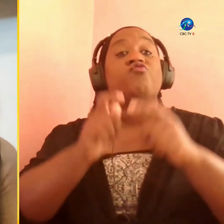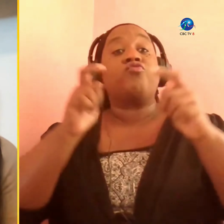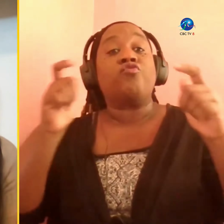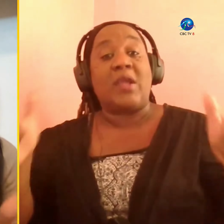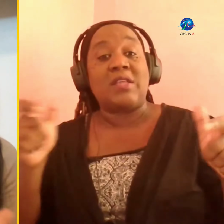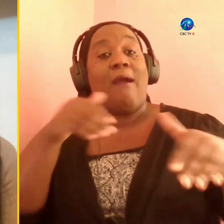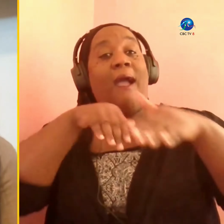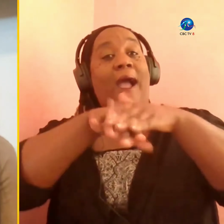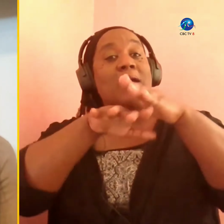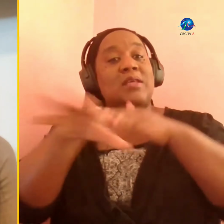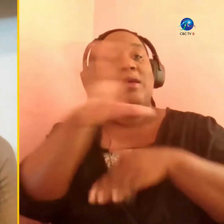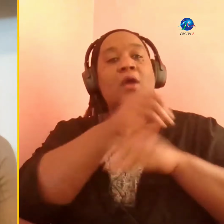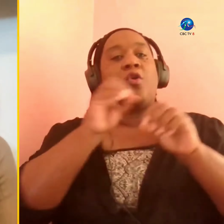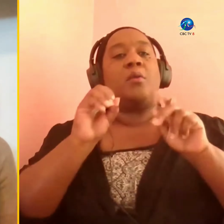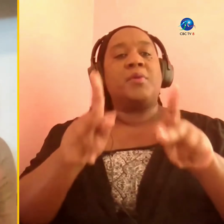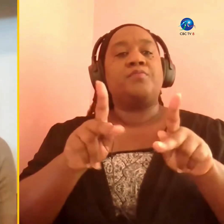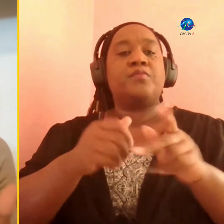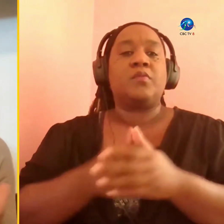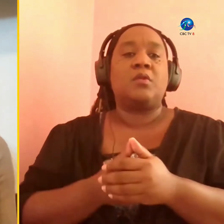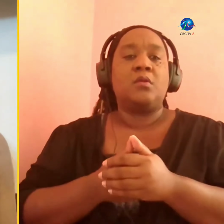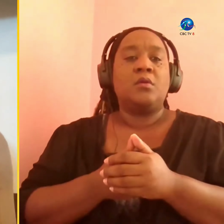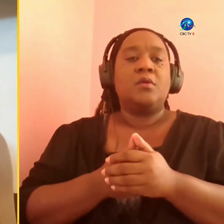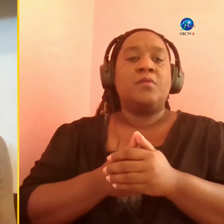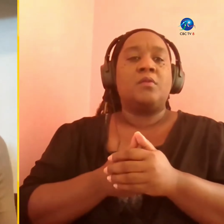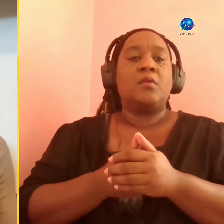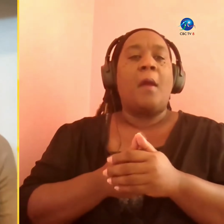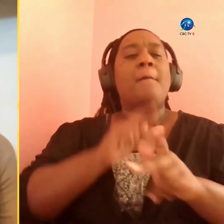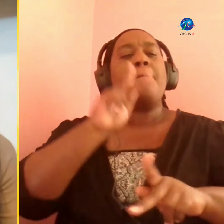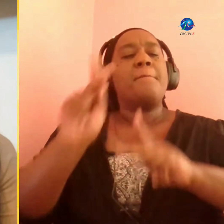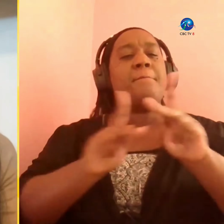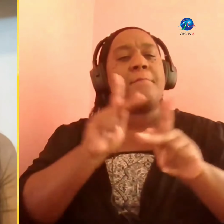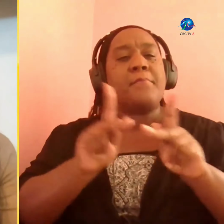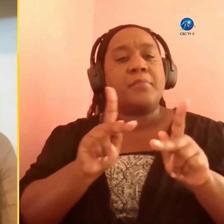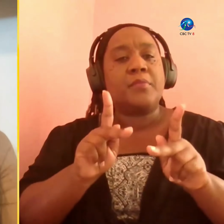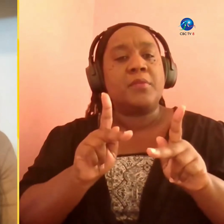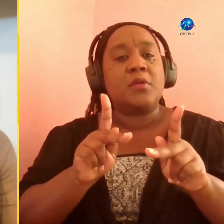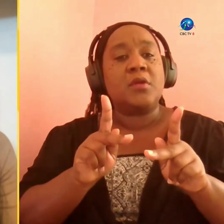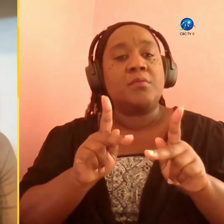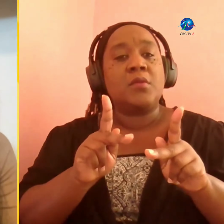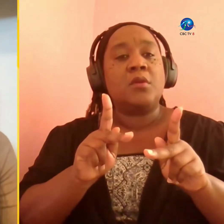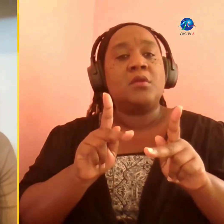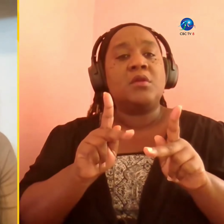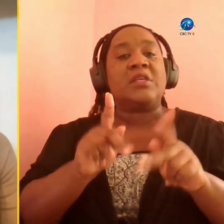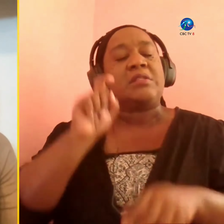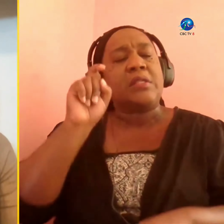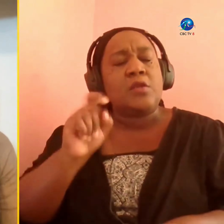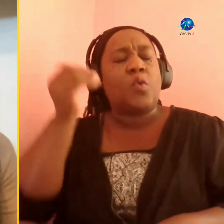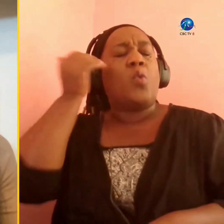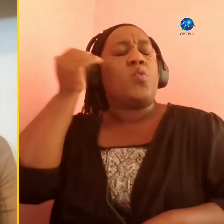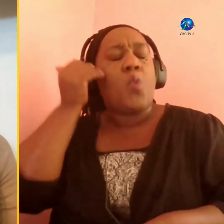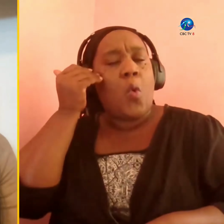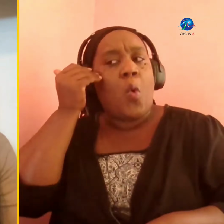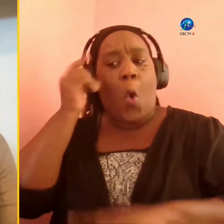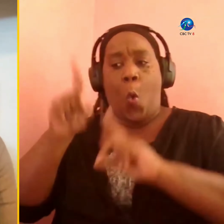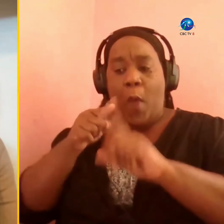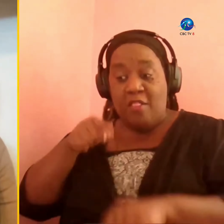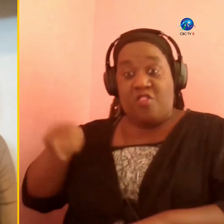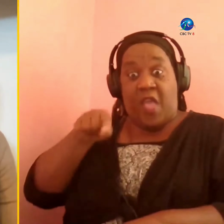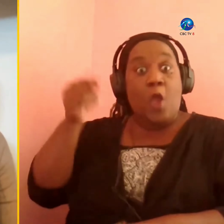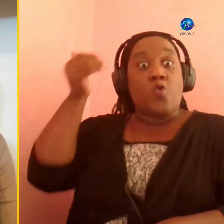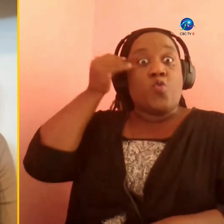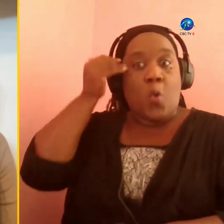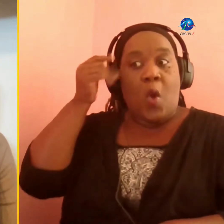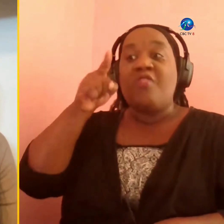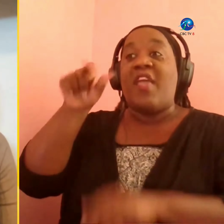feel as though persons are in positions where they can be sensitized. And if they know, then they can help us do